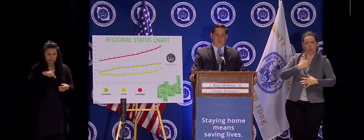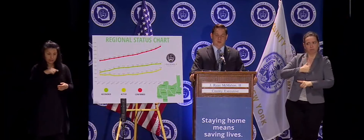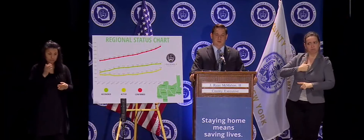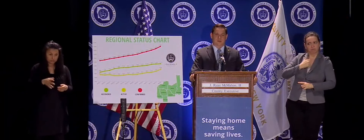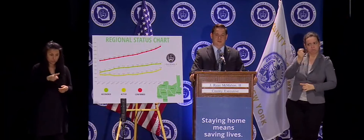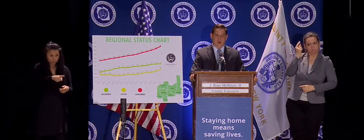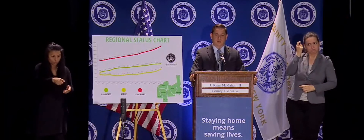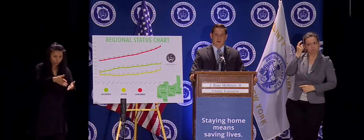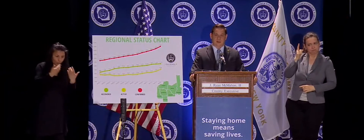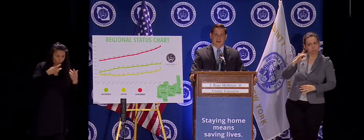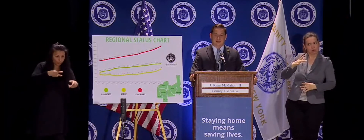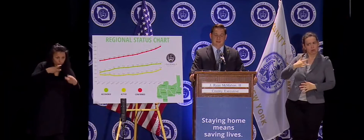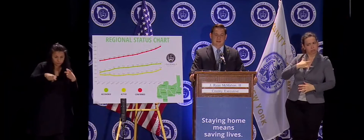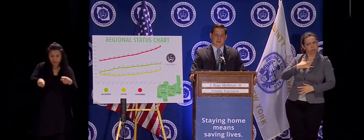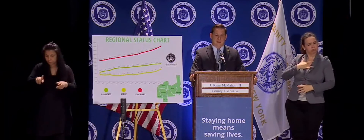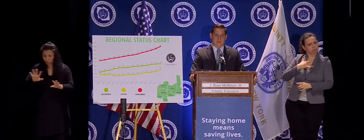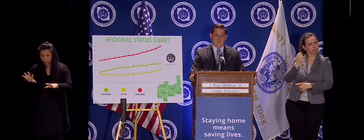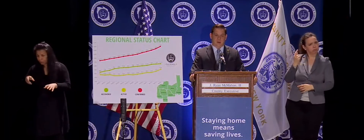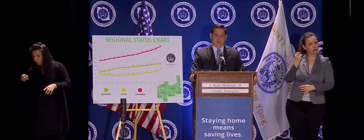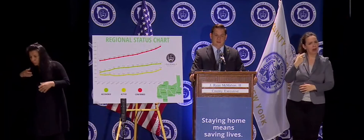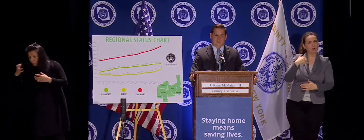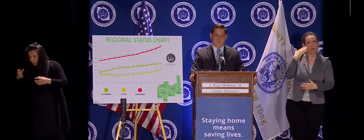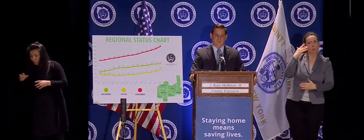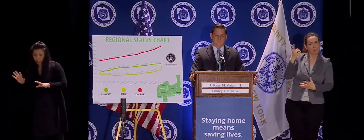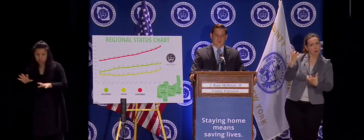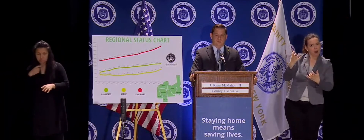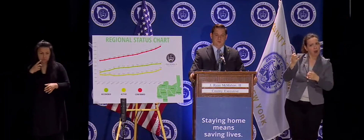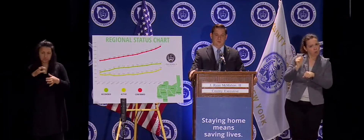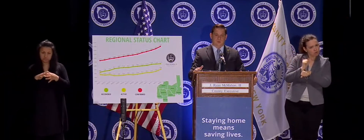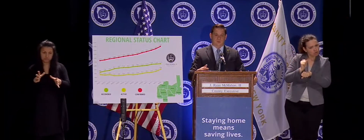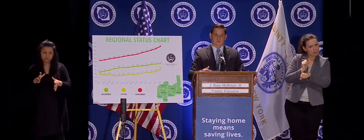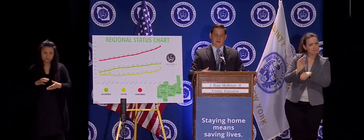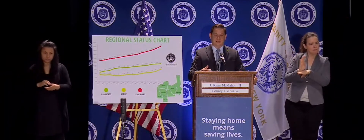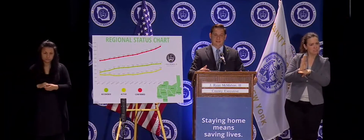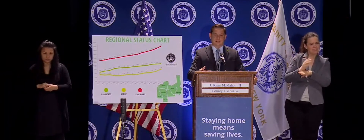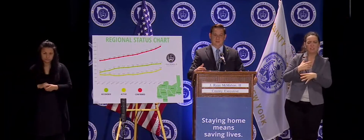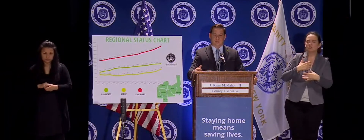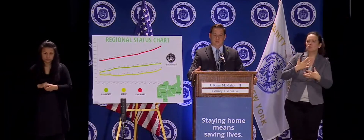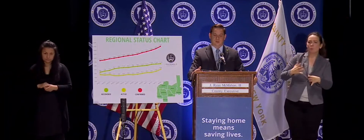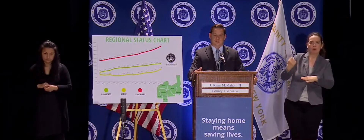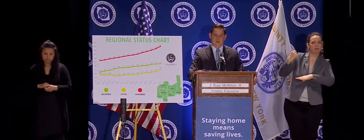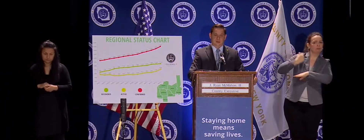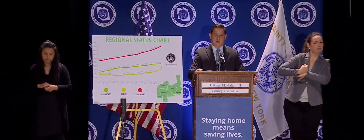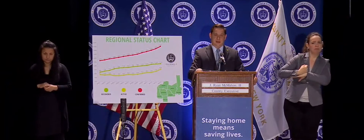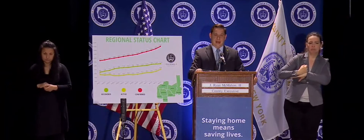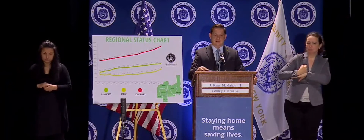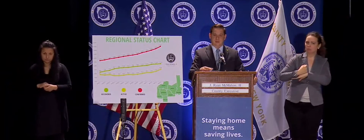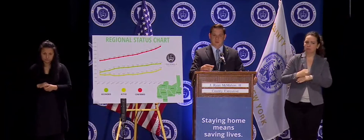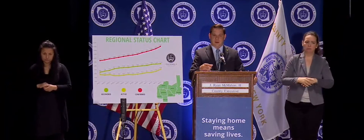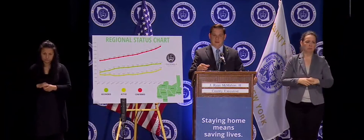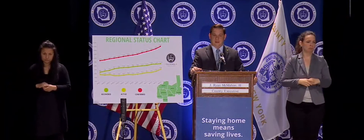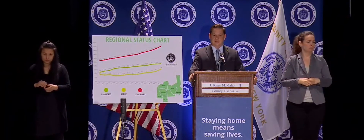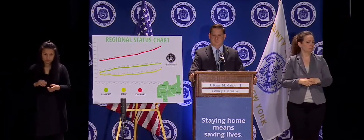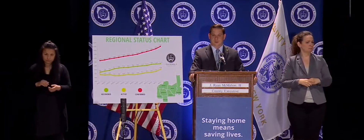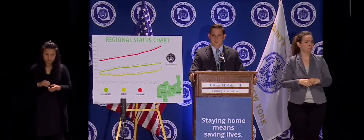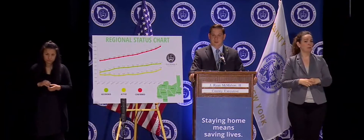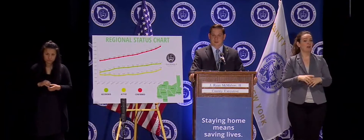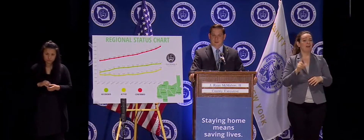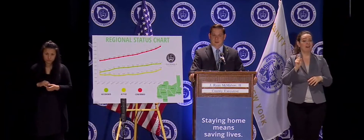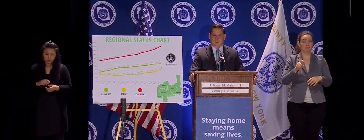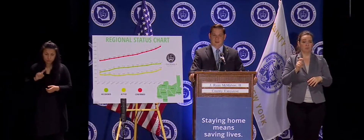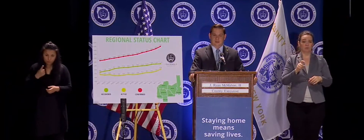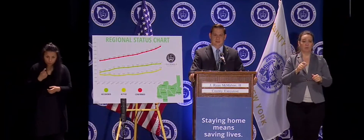I'm genuinely sorry about that. But the phased-in approach has to be by